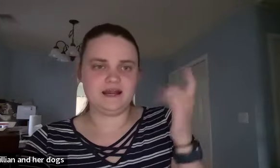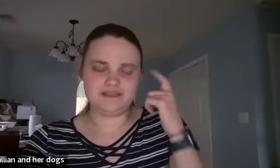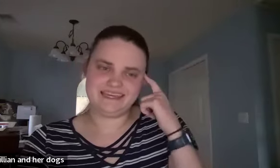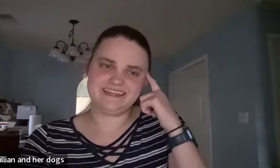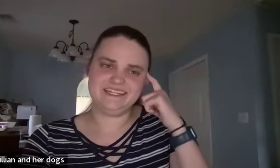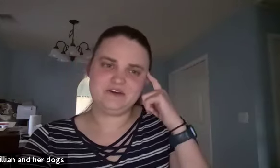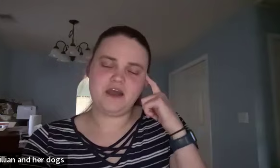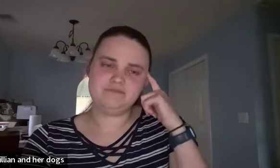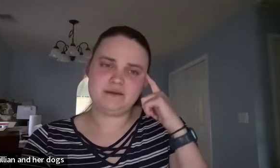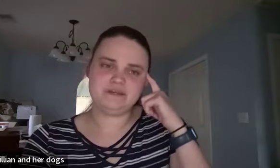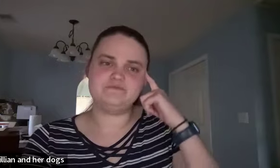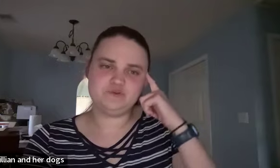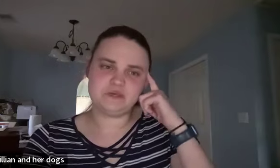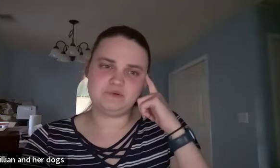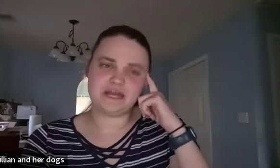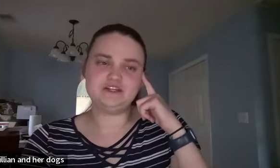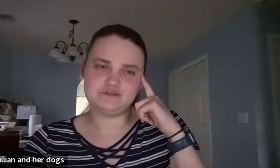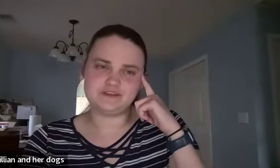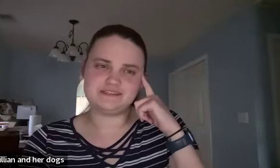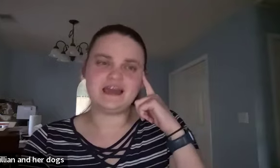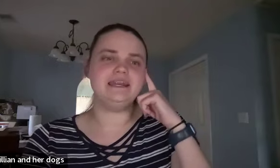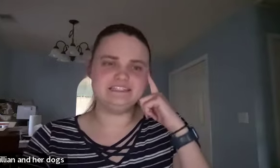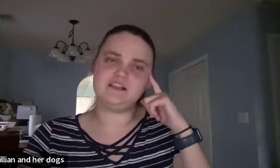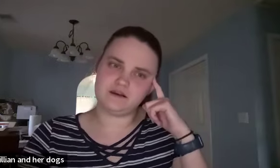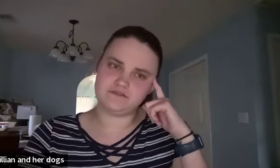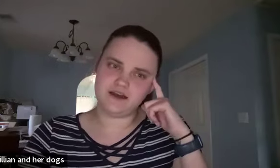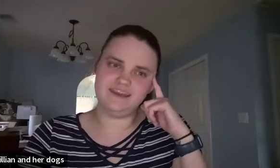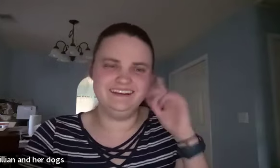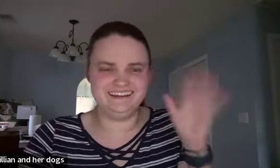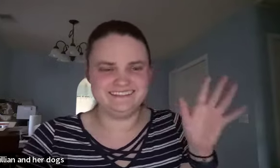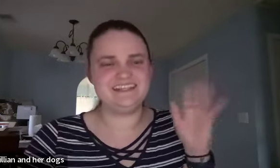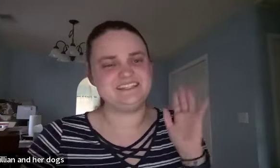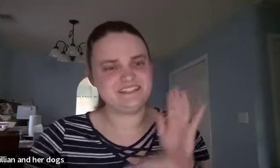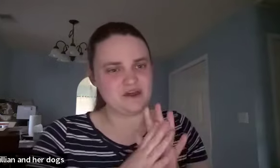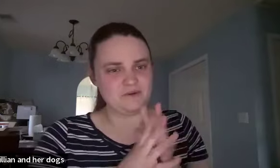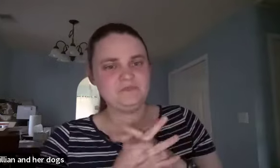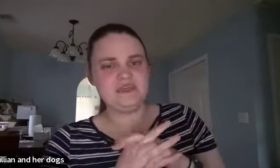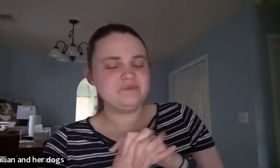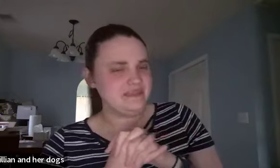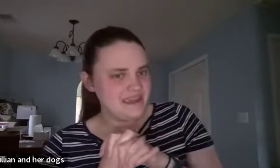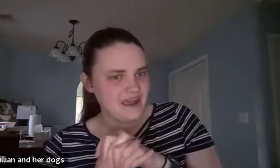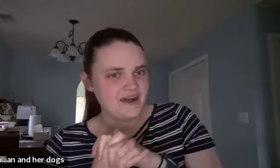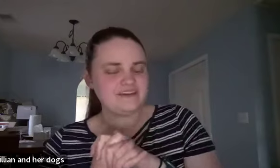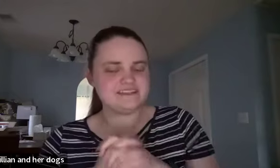And I'm like, I probably confuse people when I do this. I need to clarify. So, but yeah,